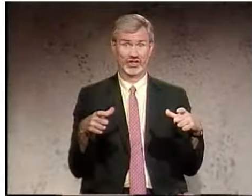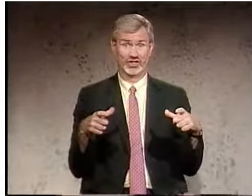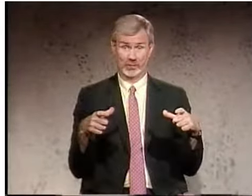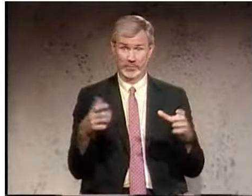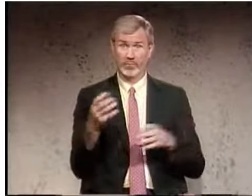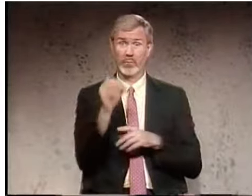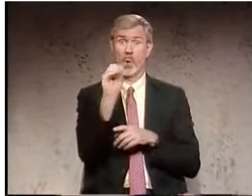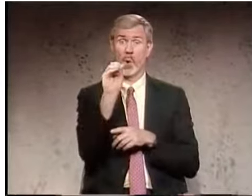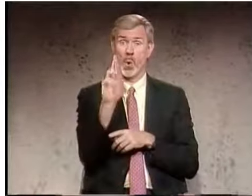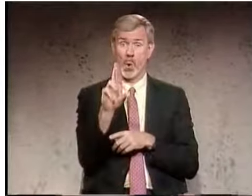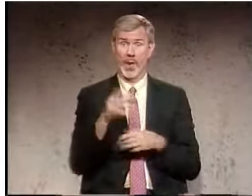or a plate.